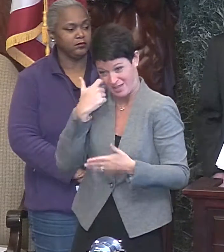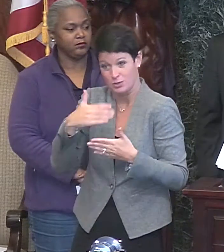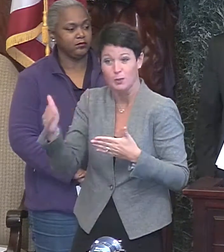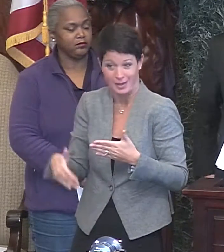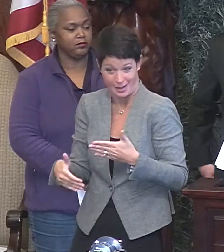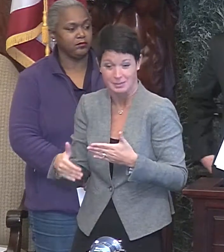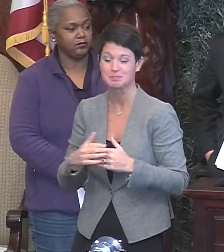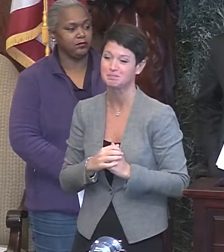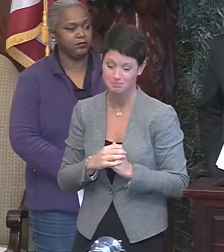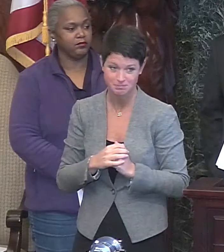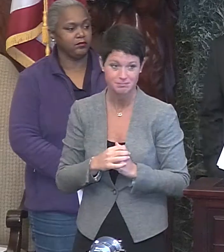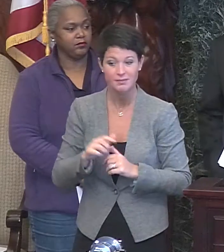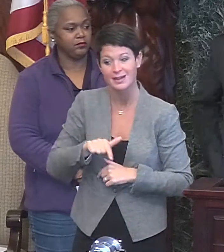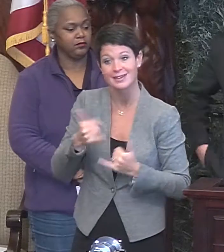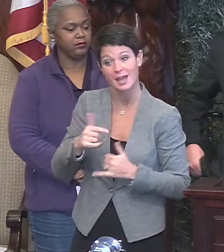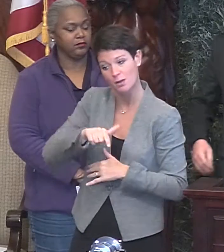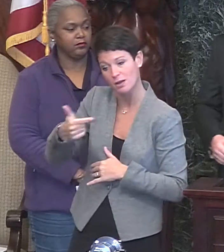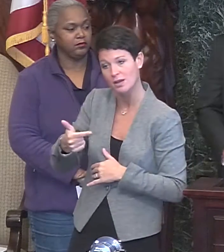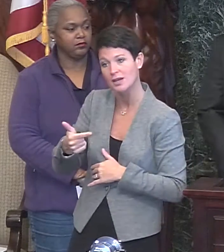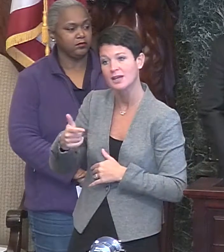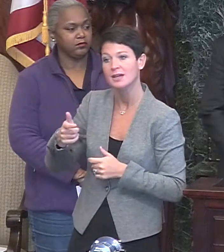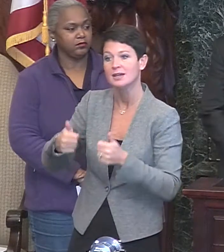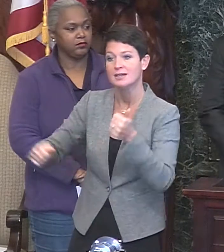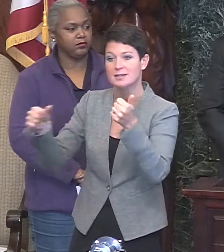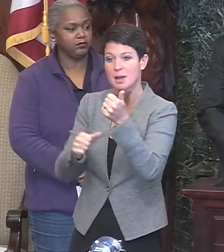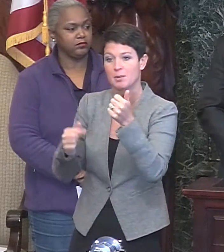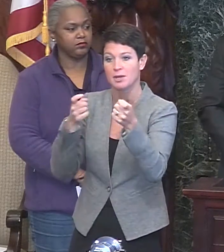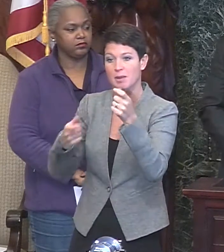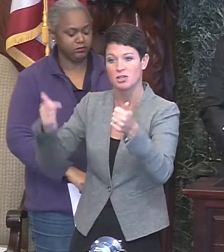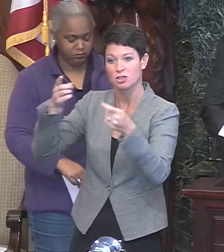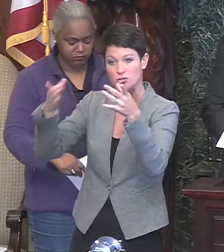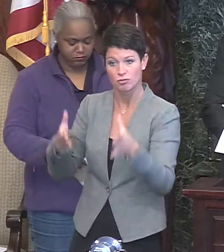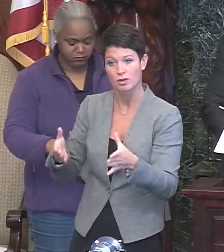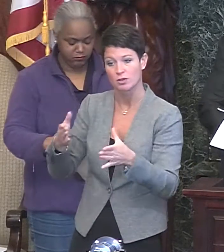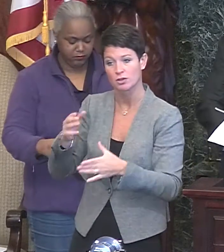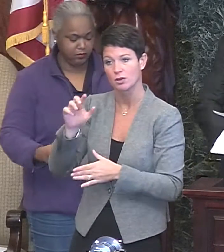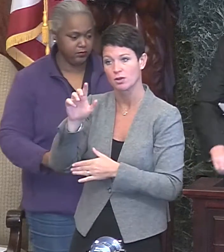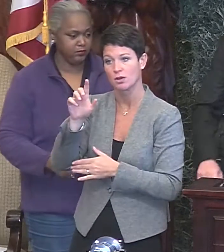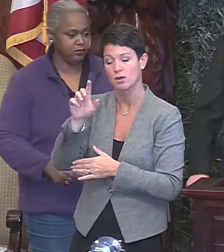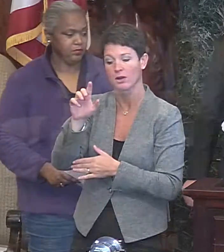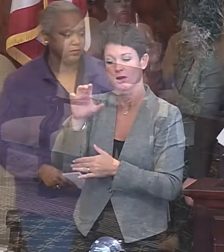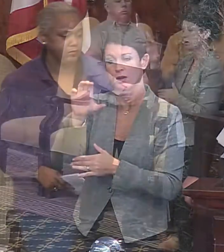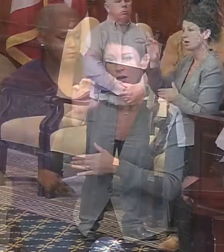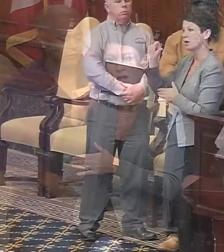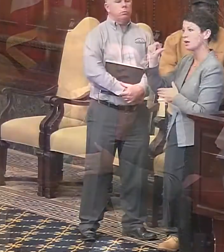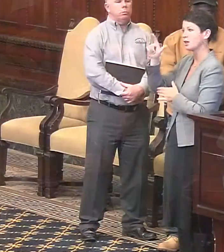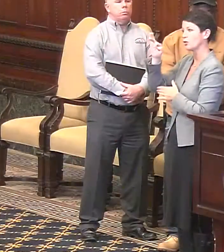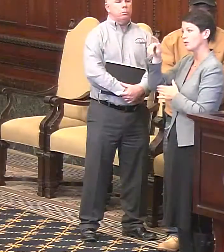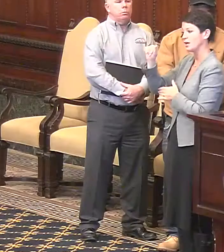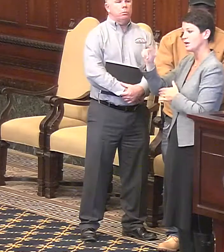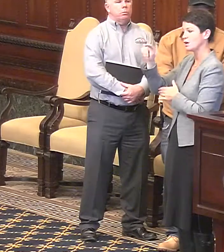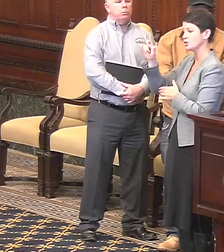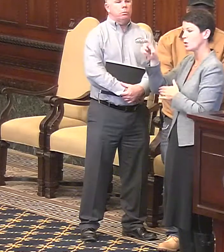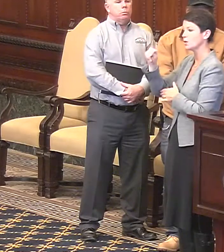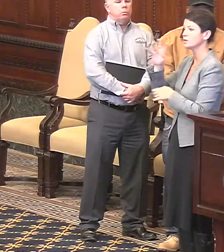weekend. Now I'm going to turn it over to Deputy Managing Director Clarena Tolson to talk about the plowing operations.